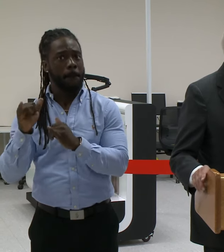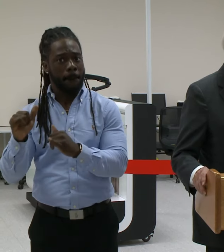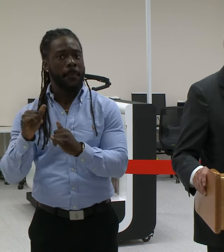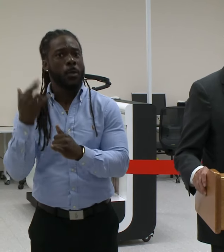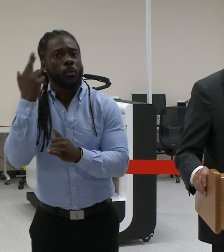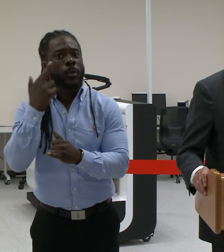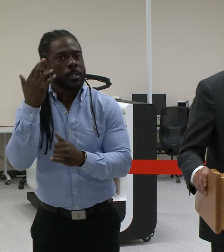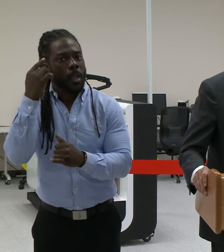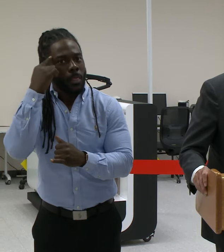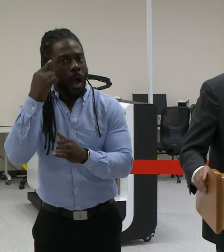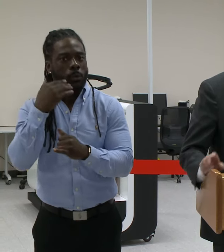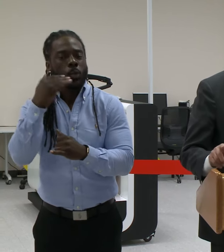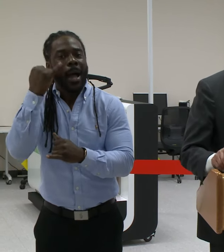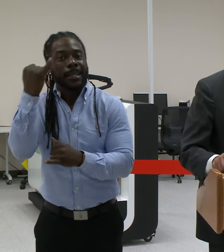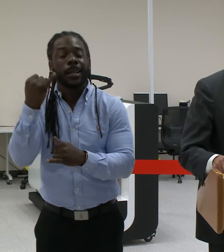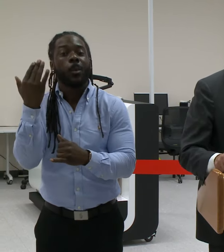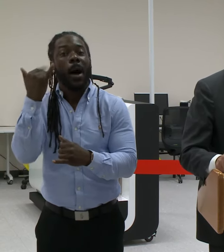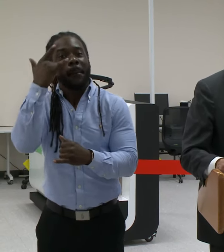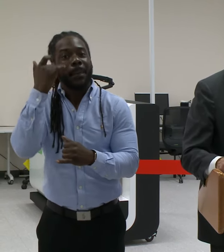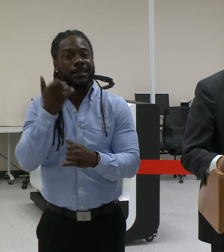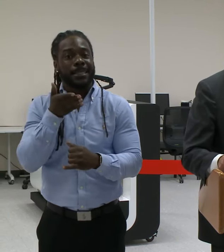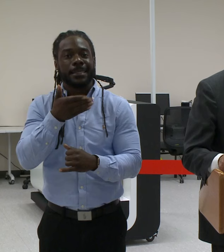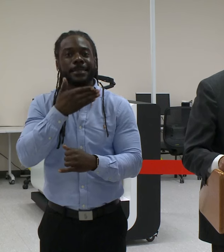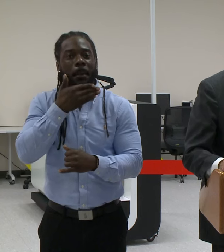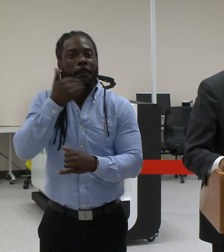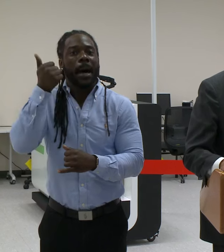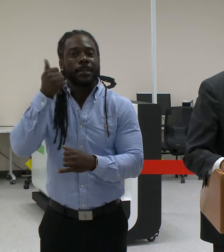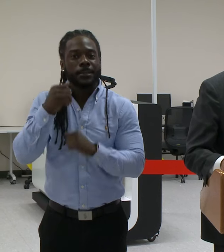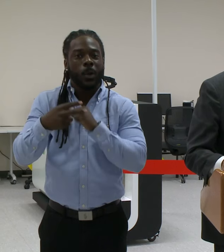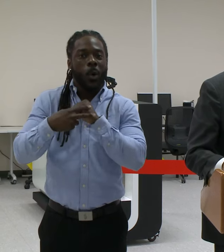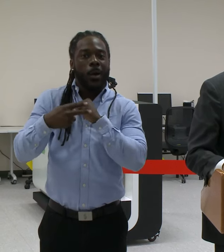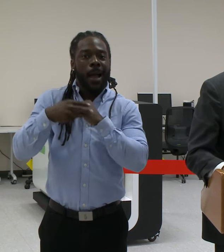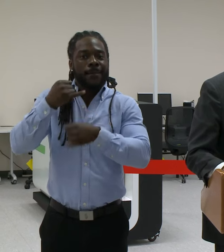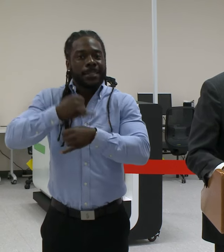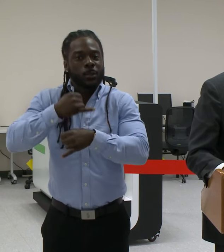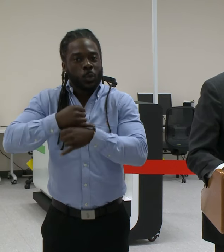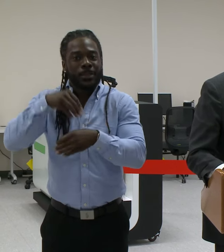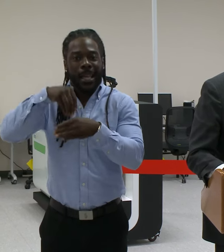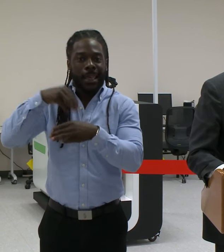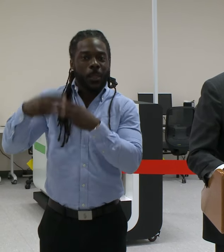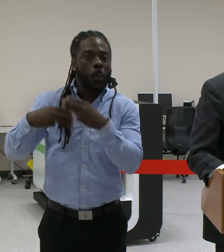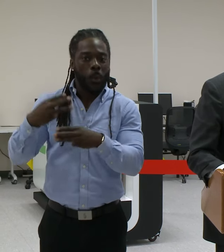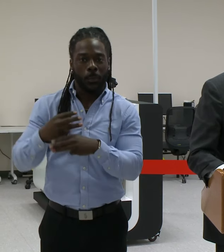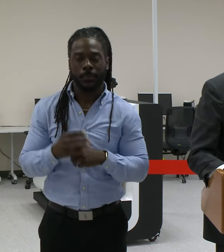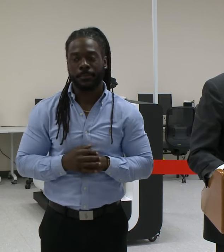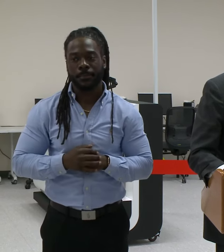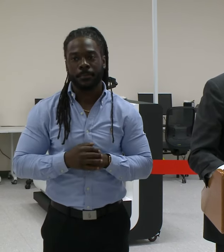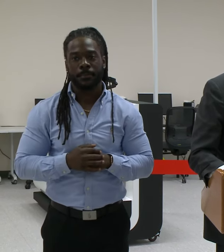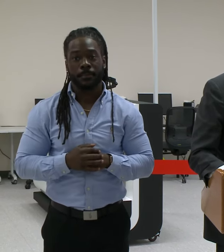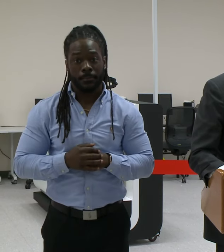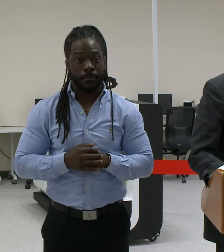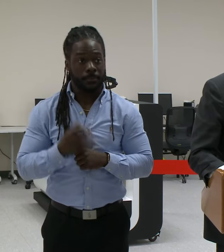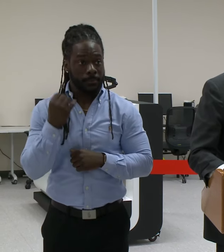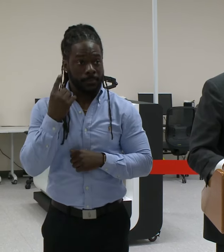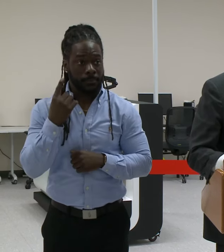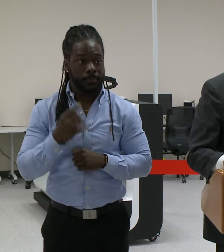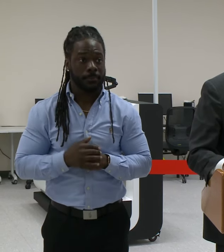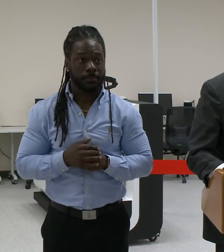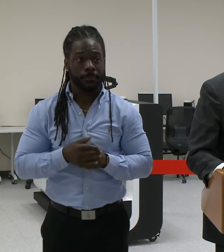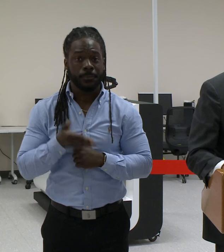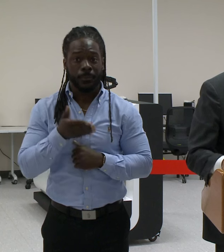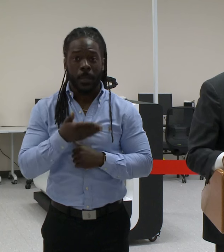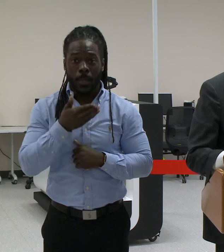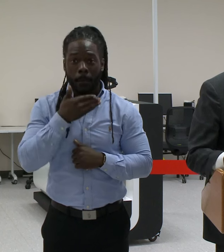reason he thought it was a great idea is because this is the best archival institution in the world. Hear me. It